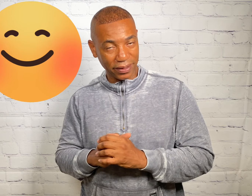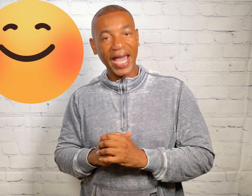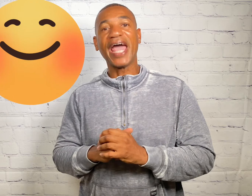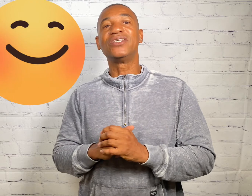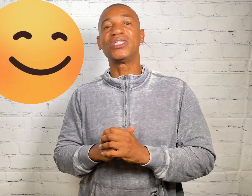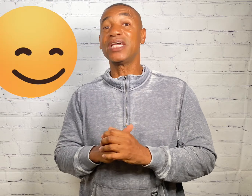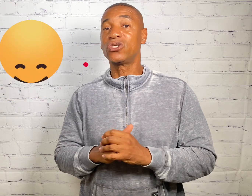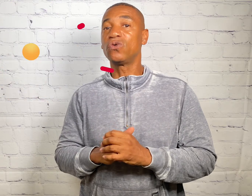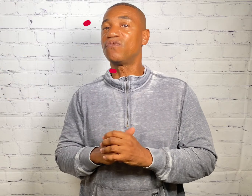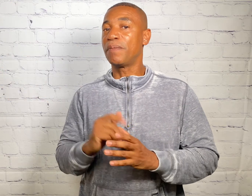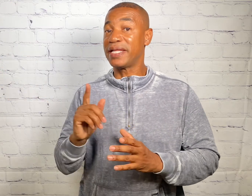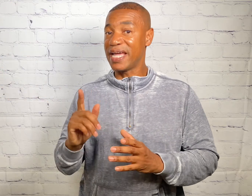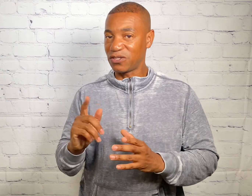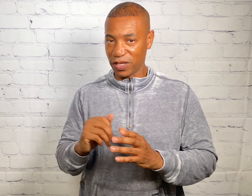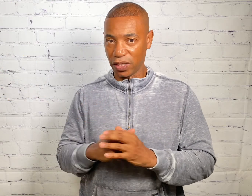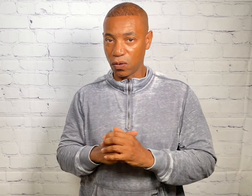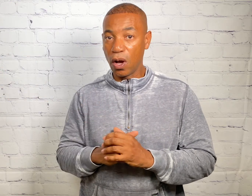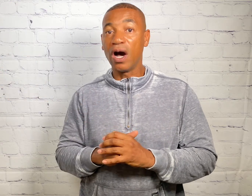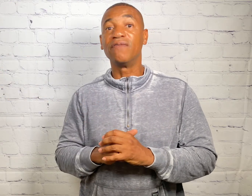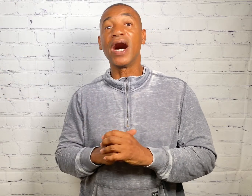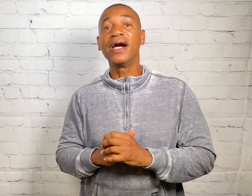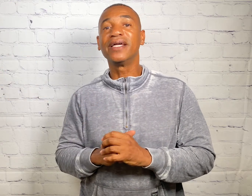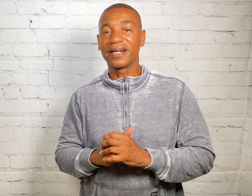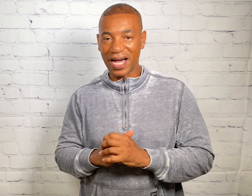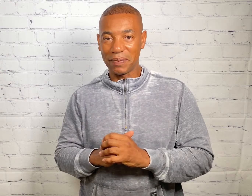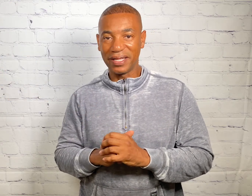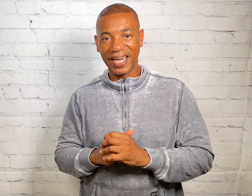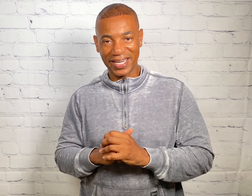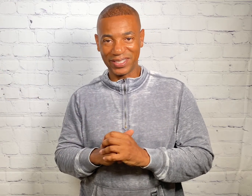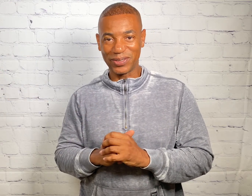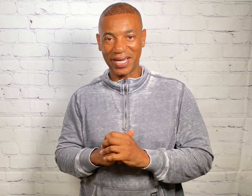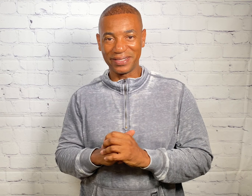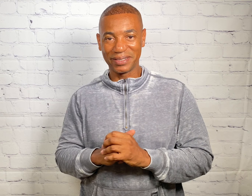and stay tuned for my next video of Uncommon ASL Signs.